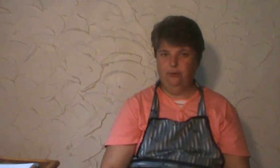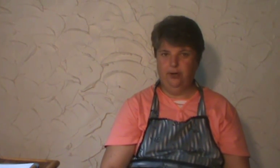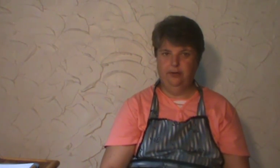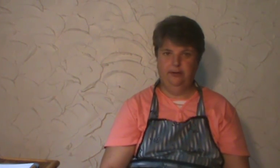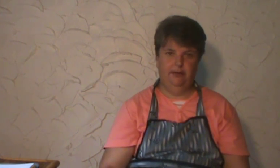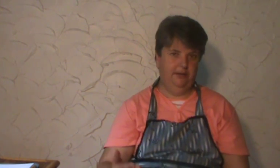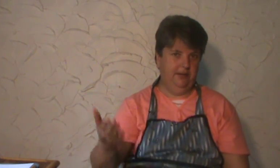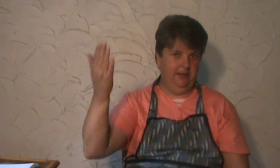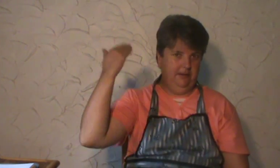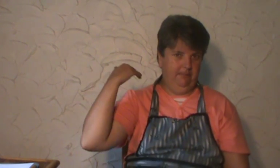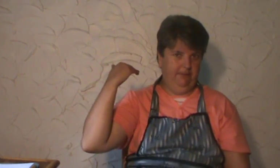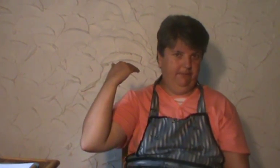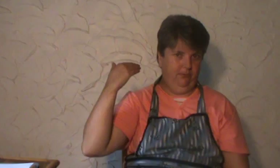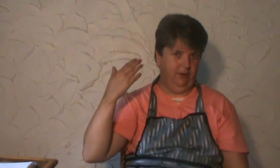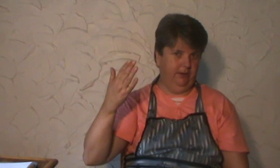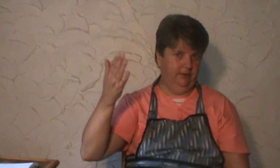Before. Before.